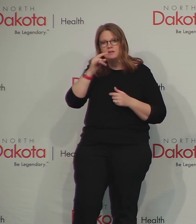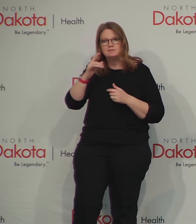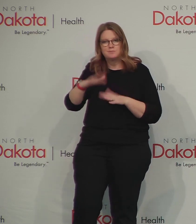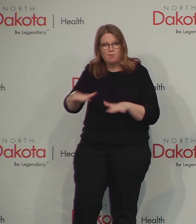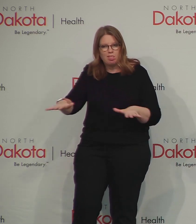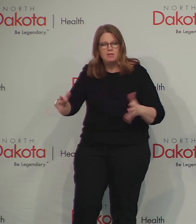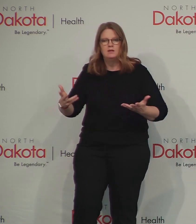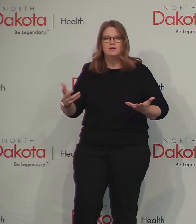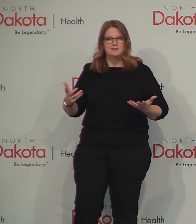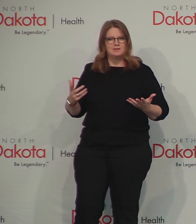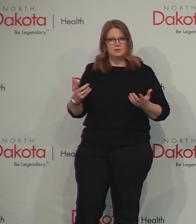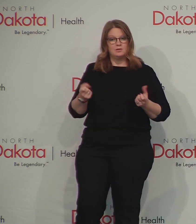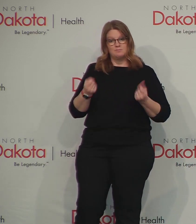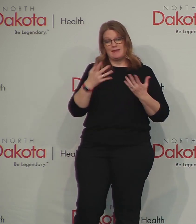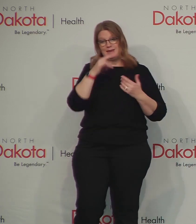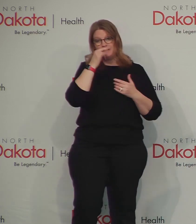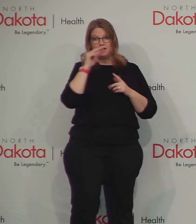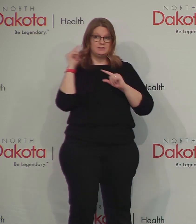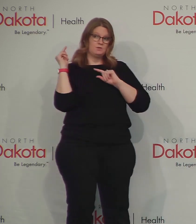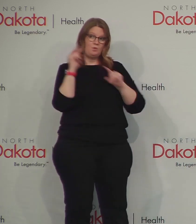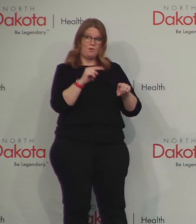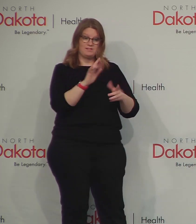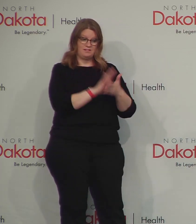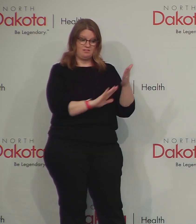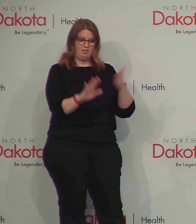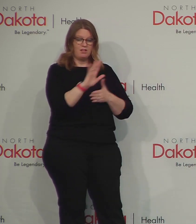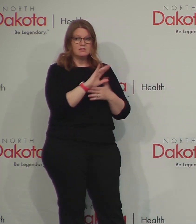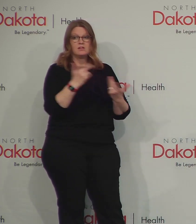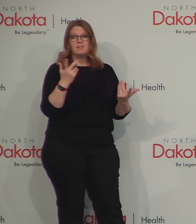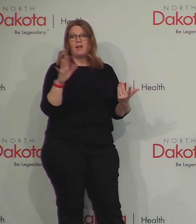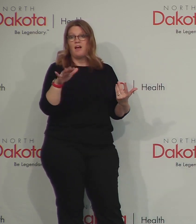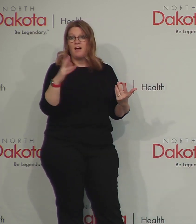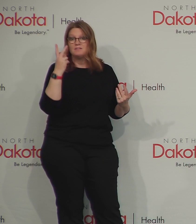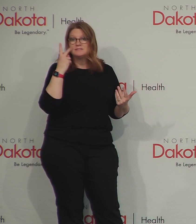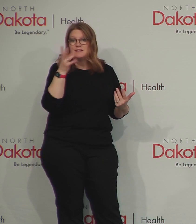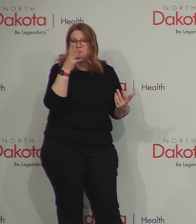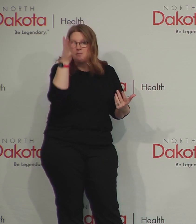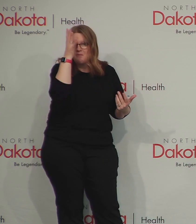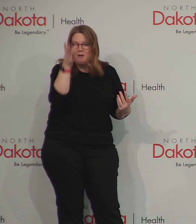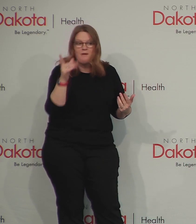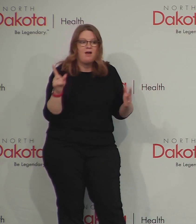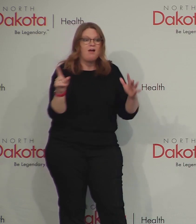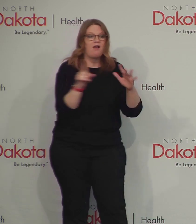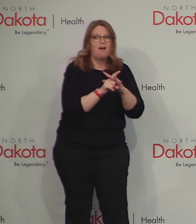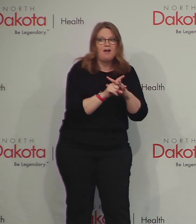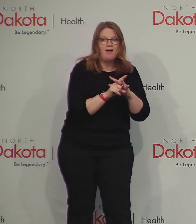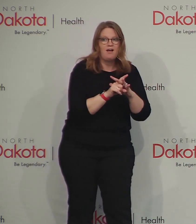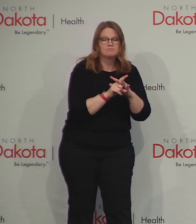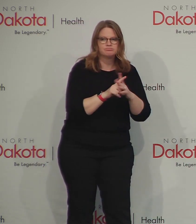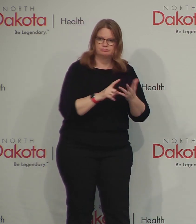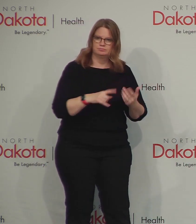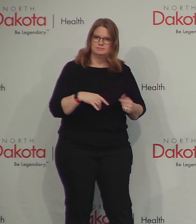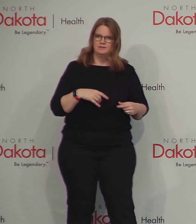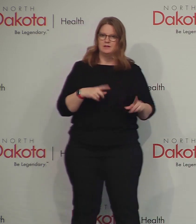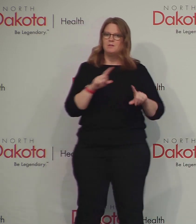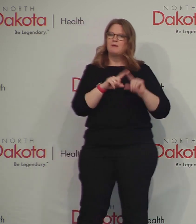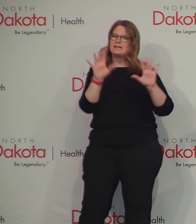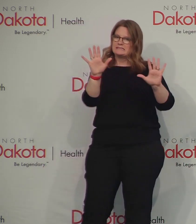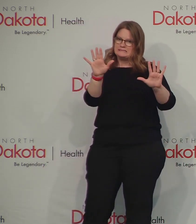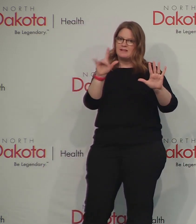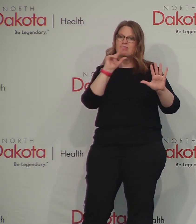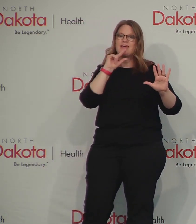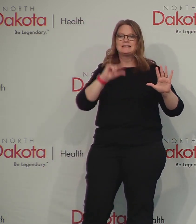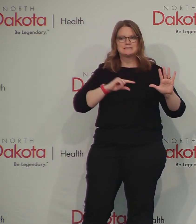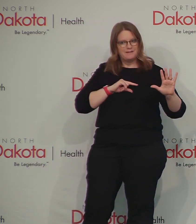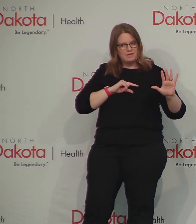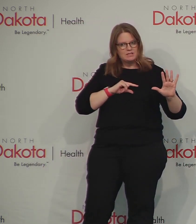college, they may have had a lot of exposure. Hey, we're going to see our grandparents. At Thanksgiving, we saw North Dakotans change and